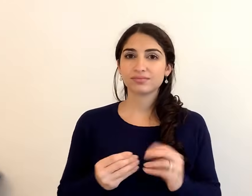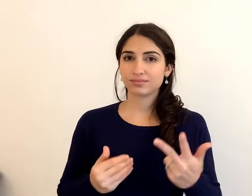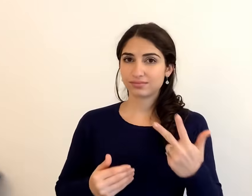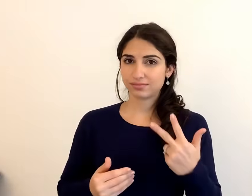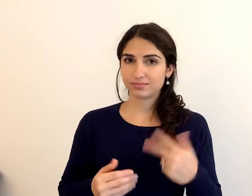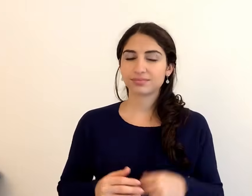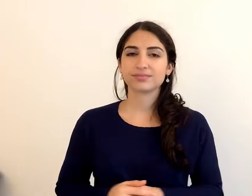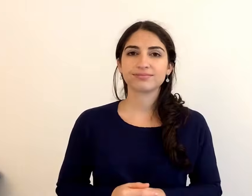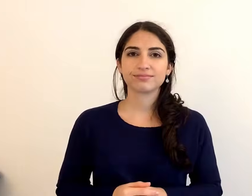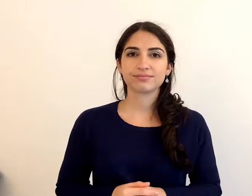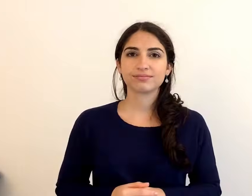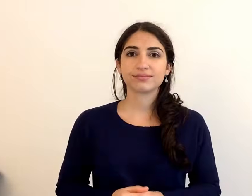Number 3.